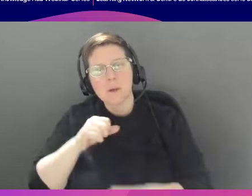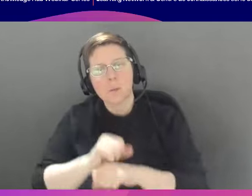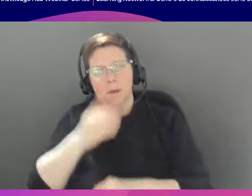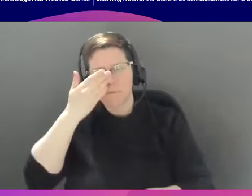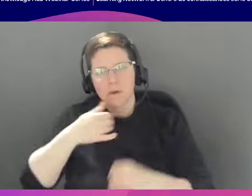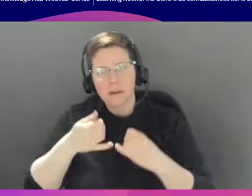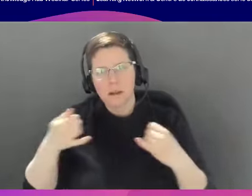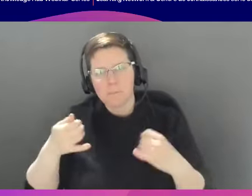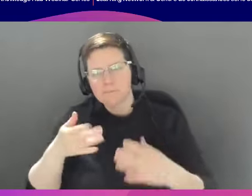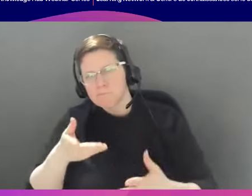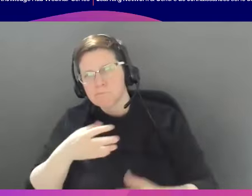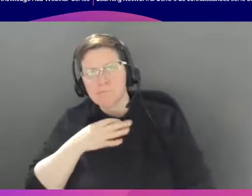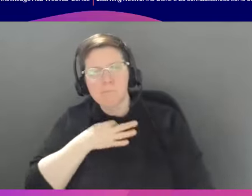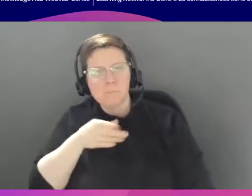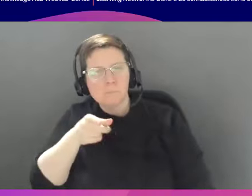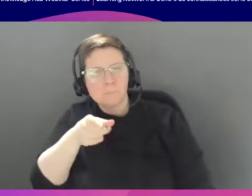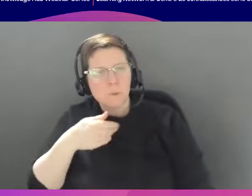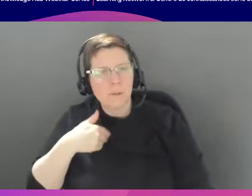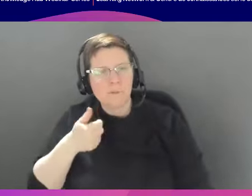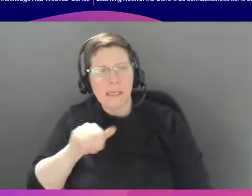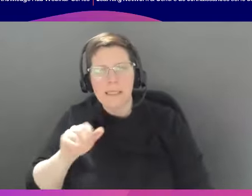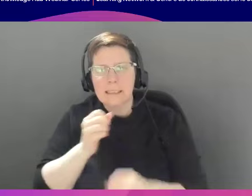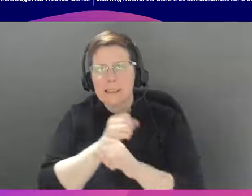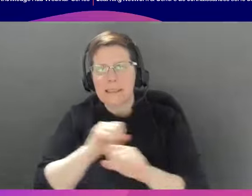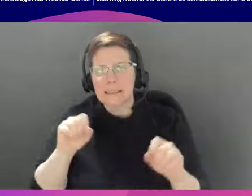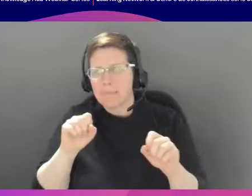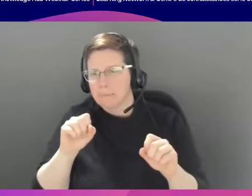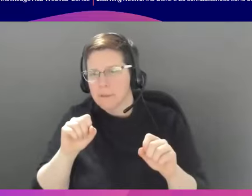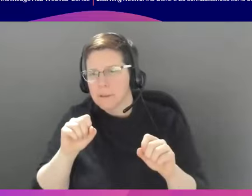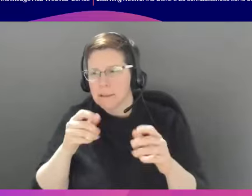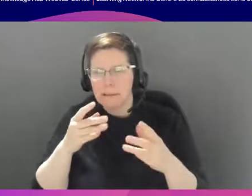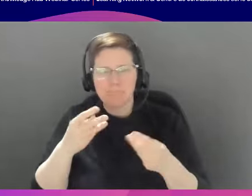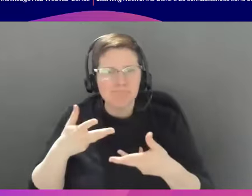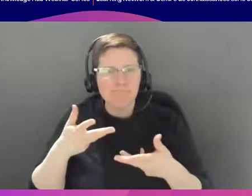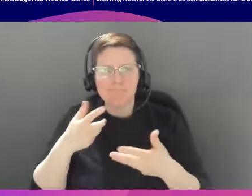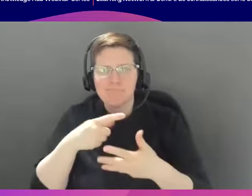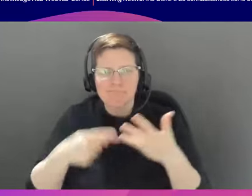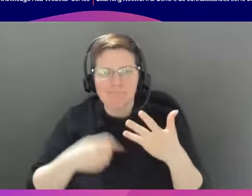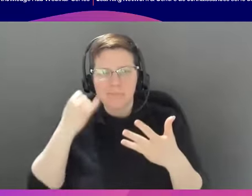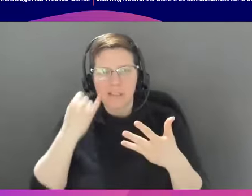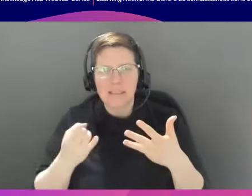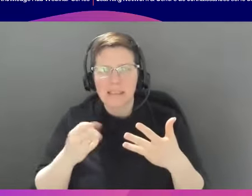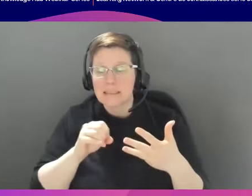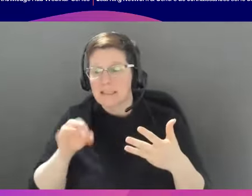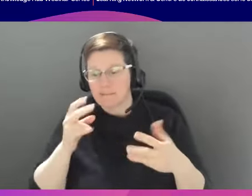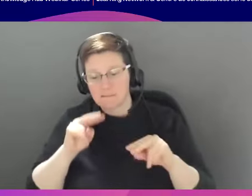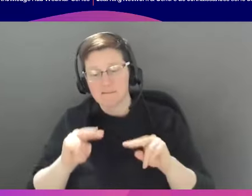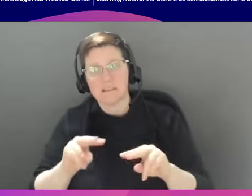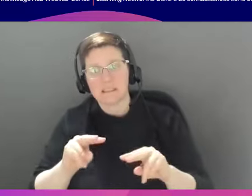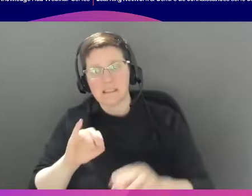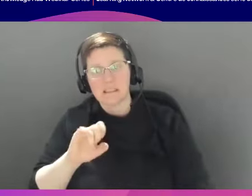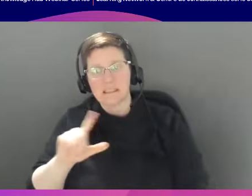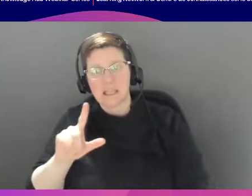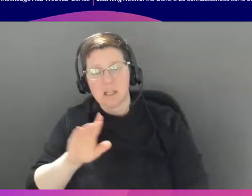any safety tips, both for participants and also for staff who might be faced with incel behavior and or